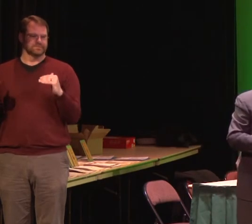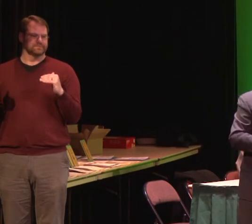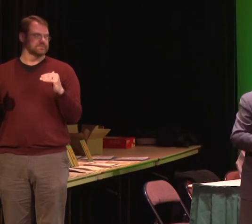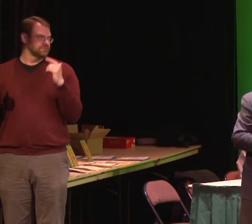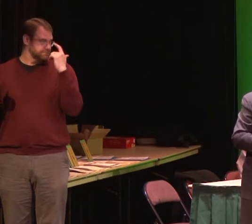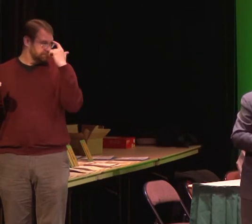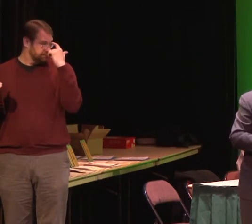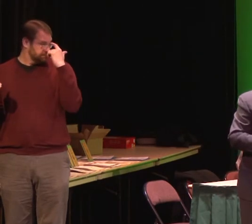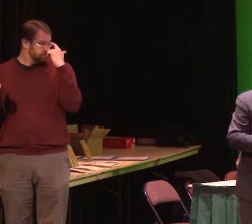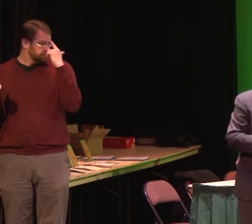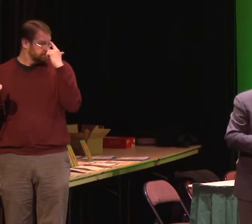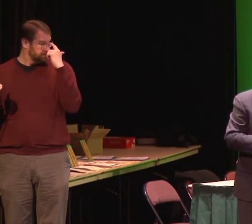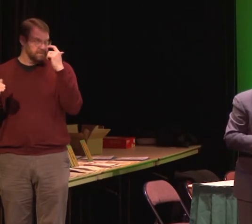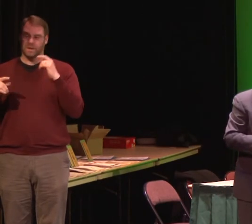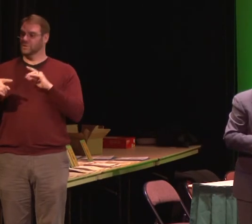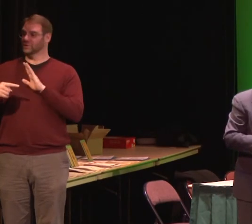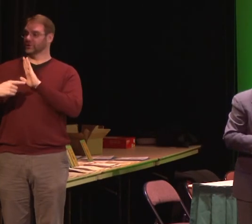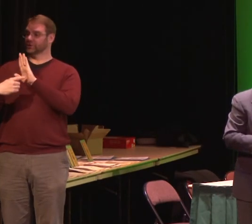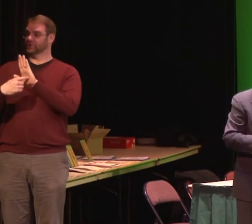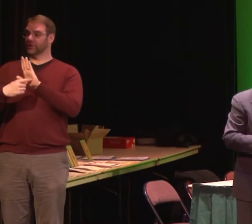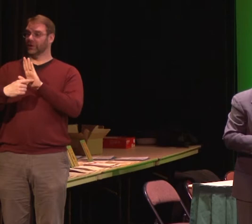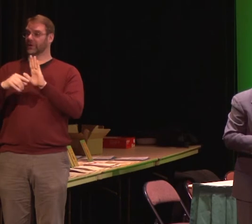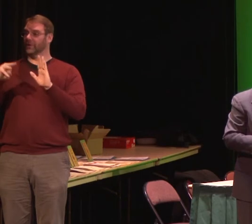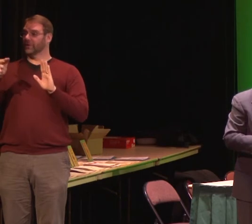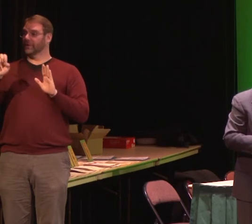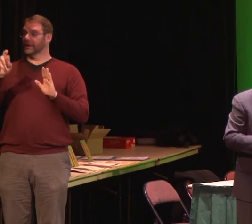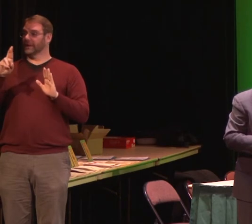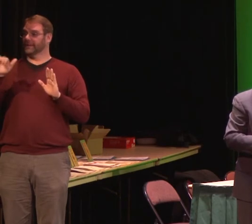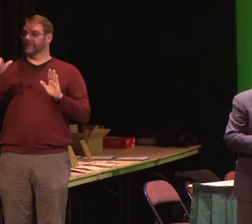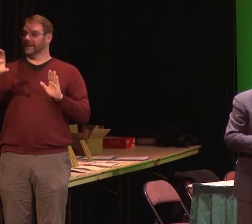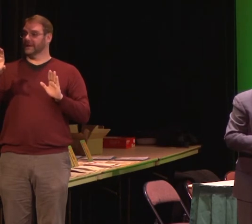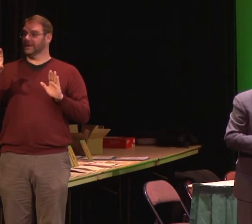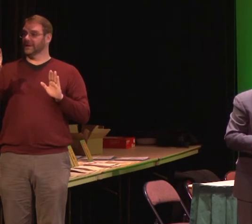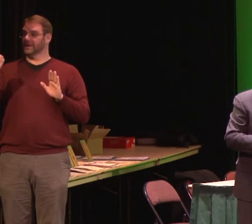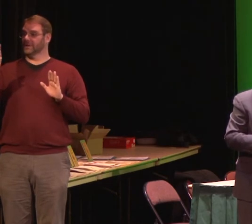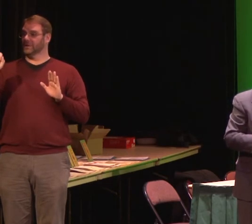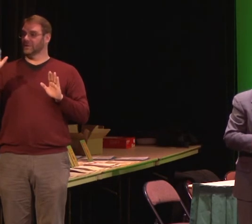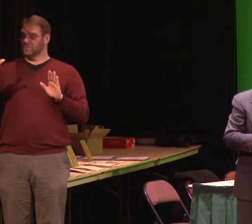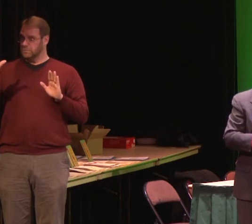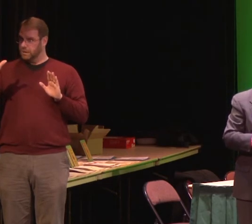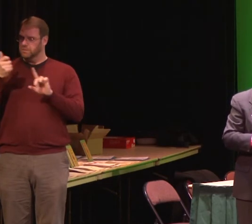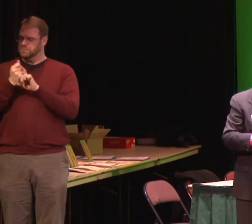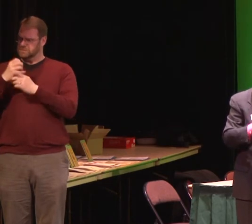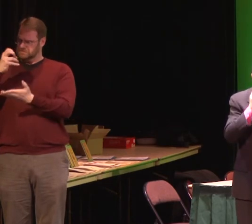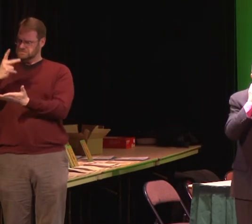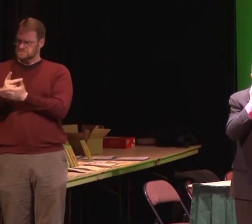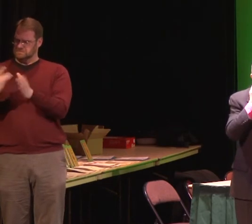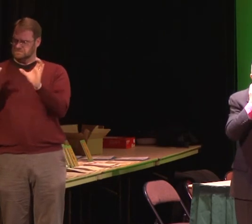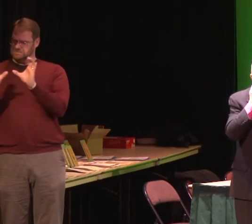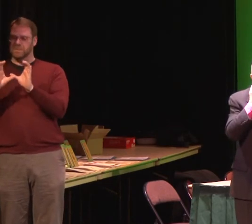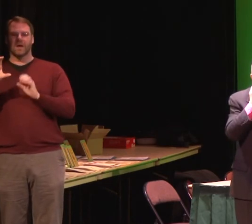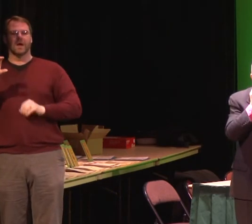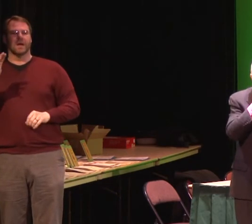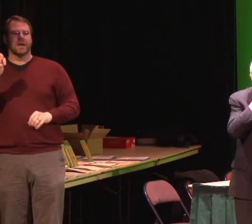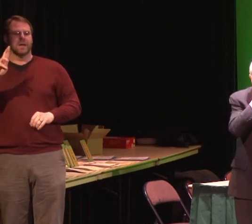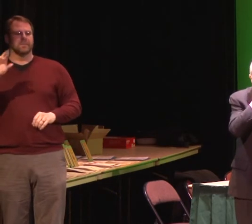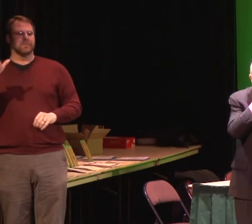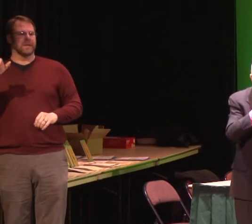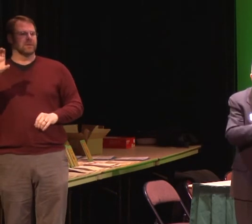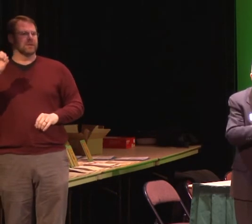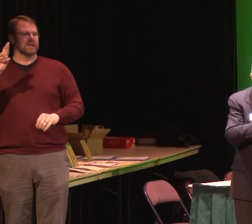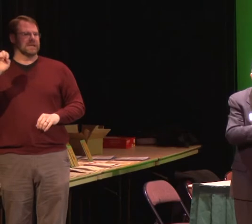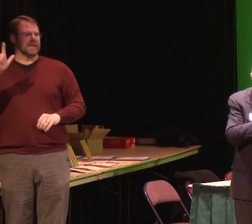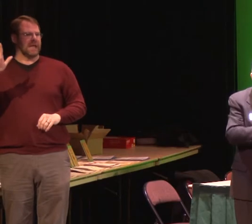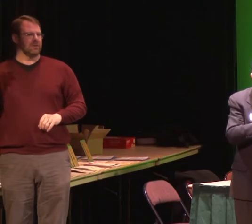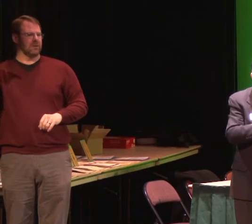And this is to certify that Mary Carroll is hereby awarded this forum certificate of participation. Mary Carroll, are you here? Would you